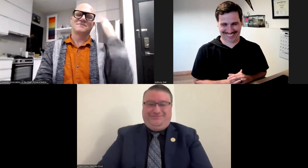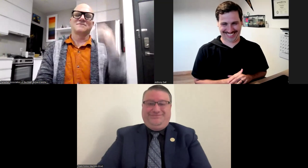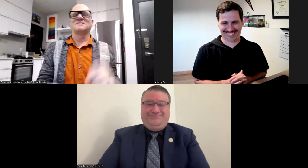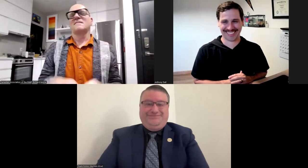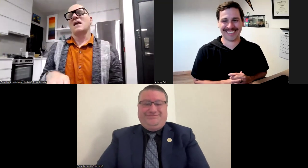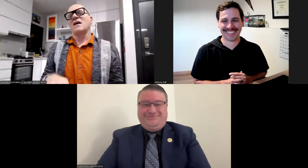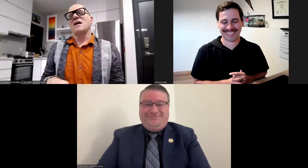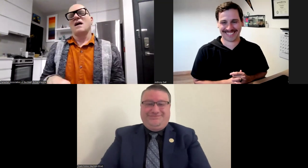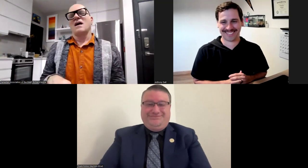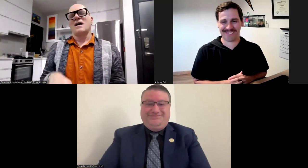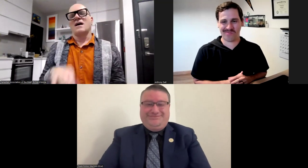as